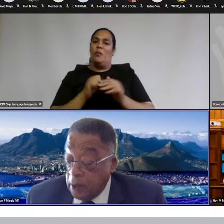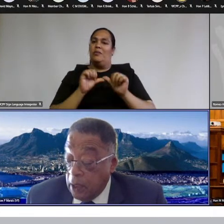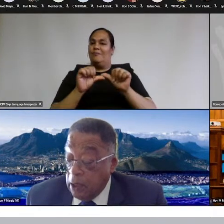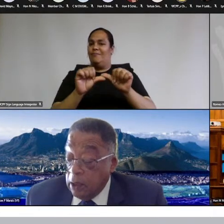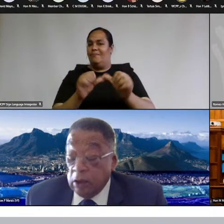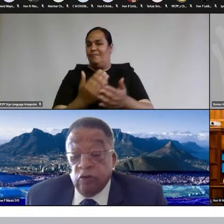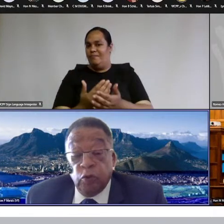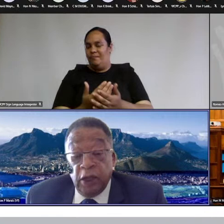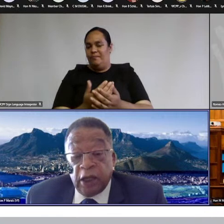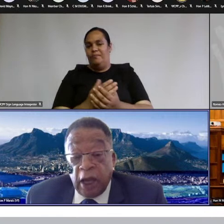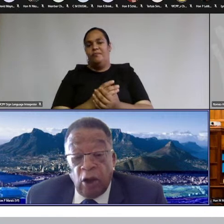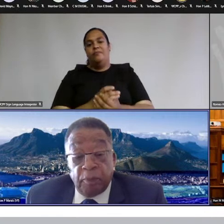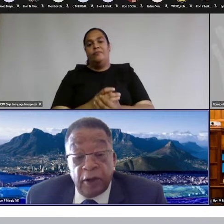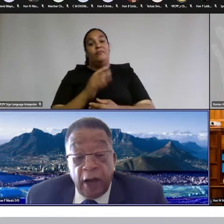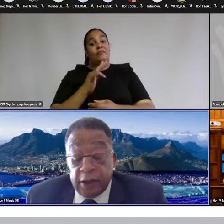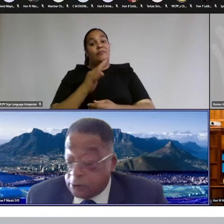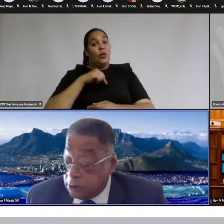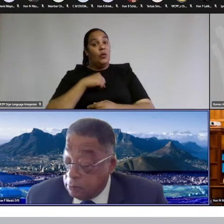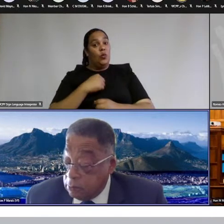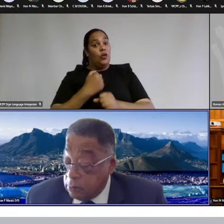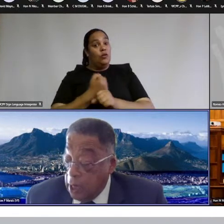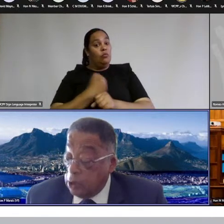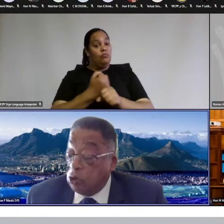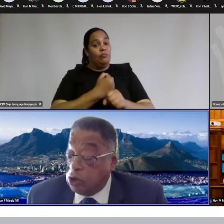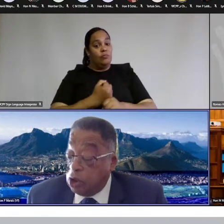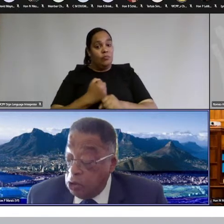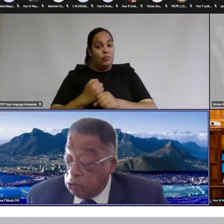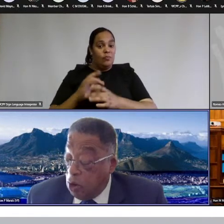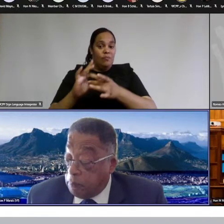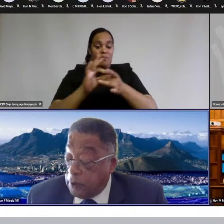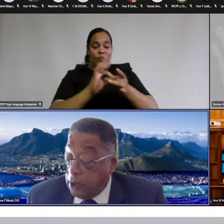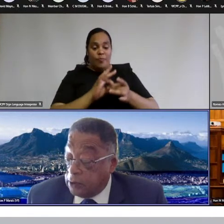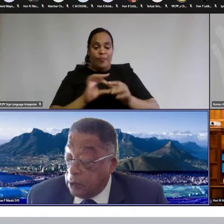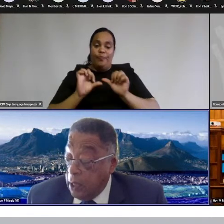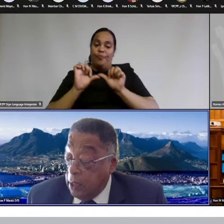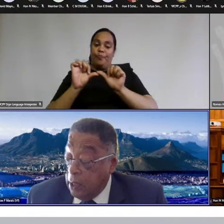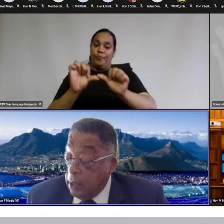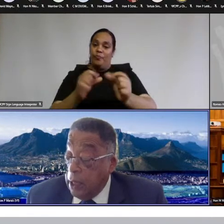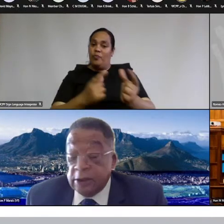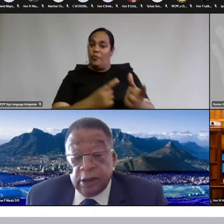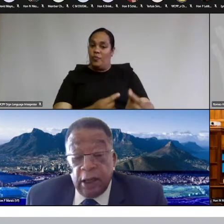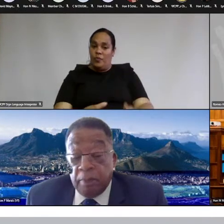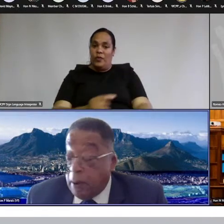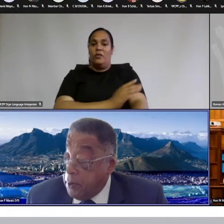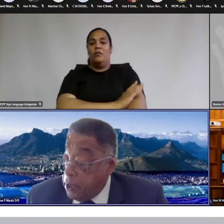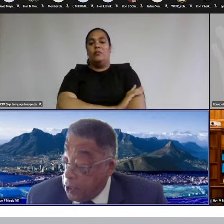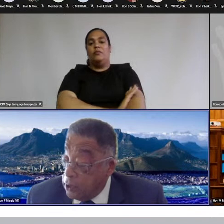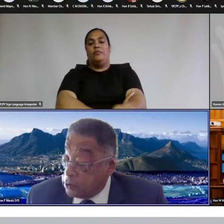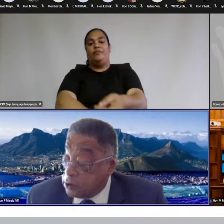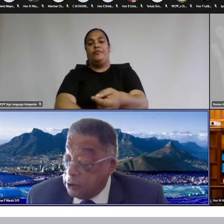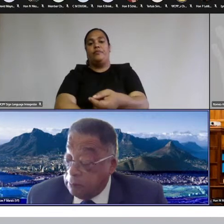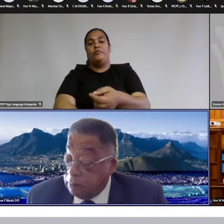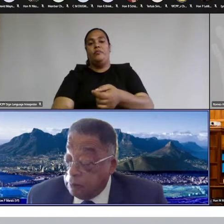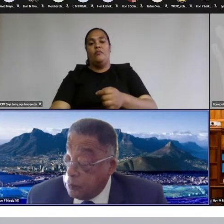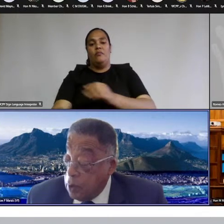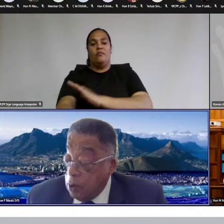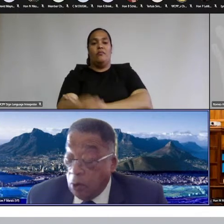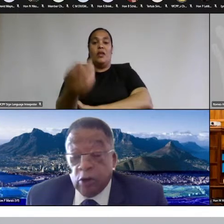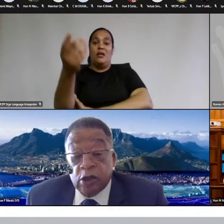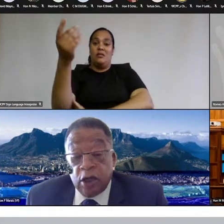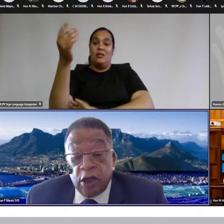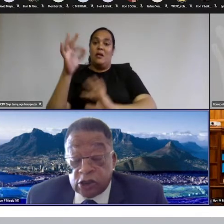stability. If we can operate and continue to operate as a barbarian